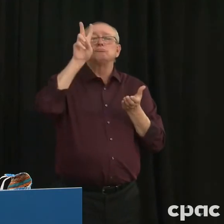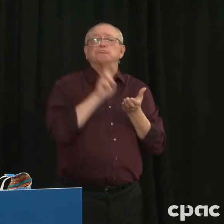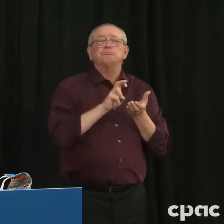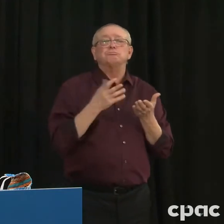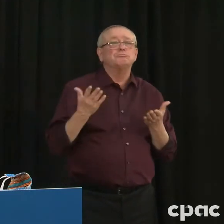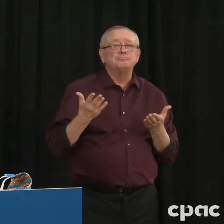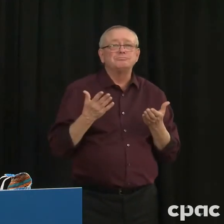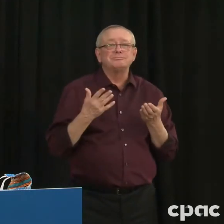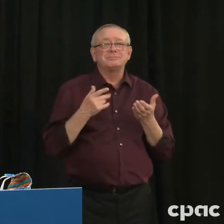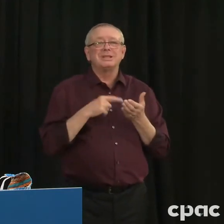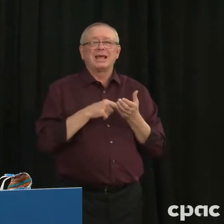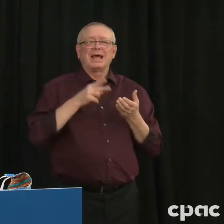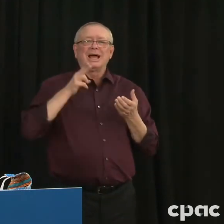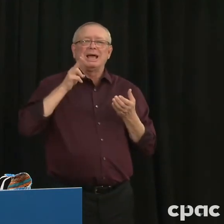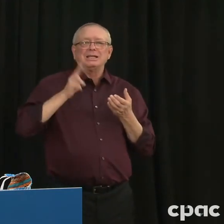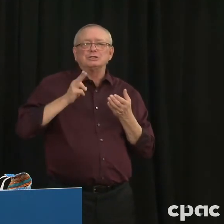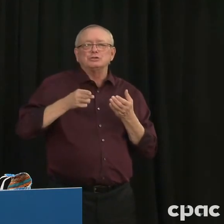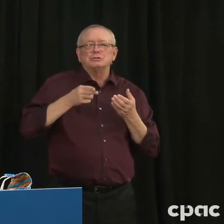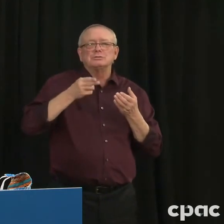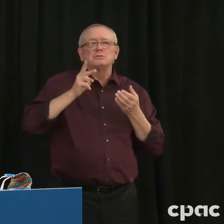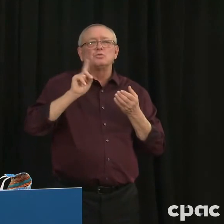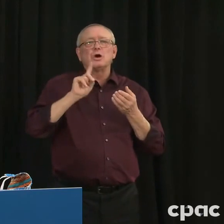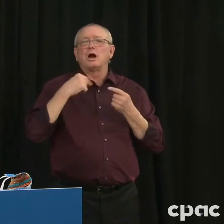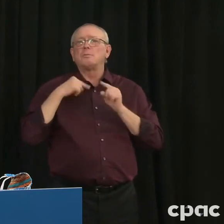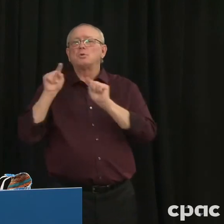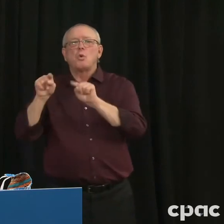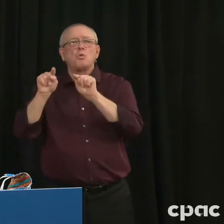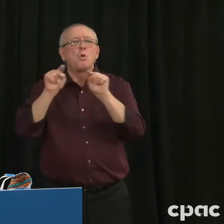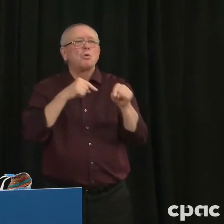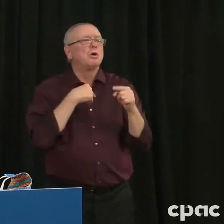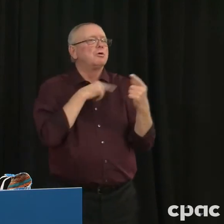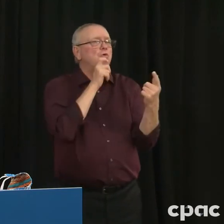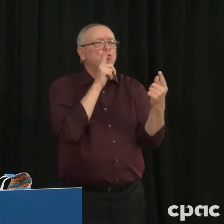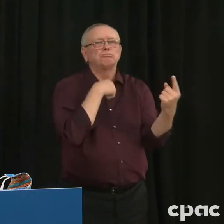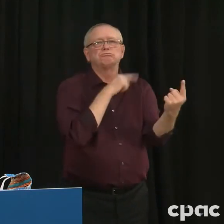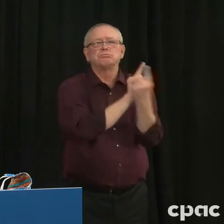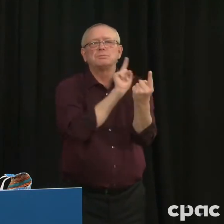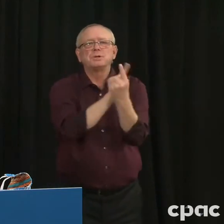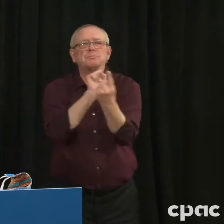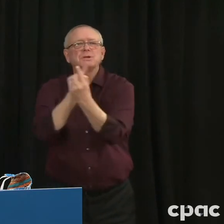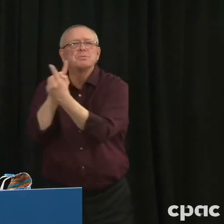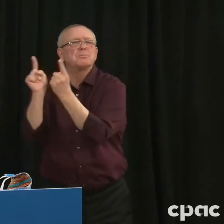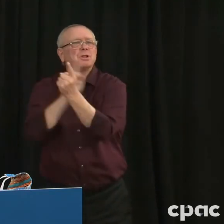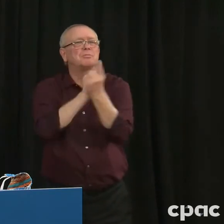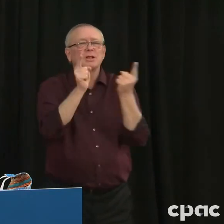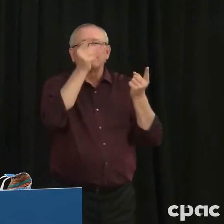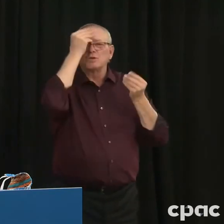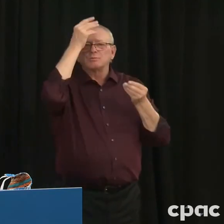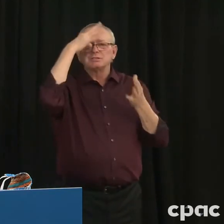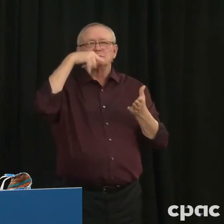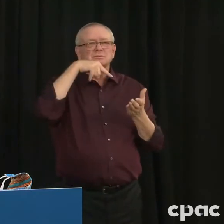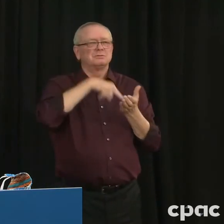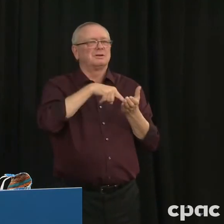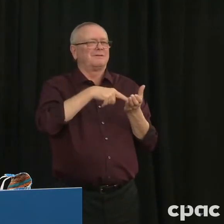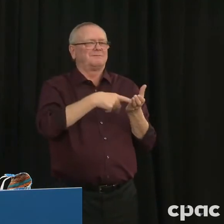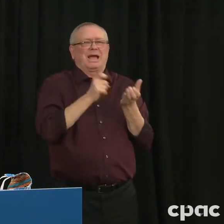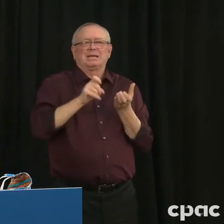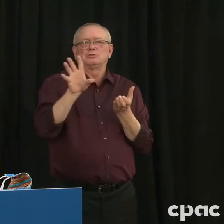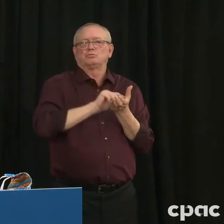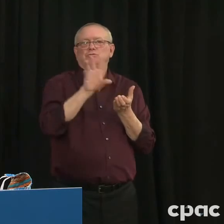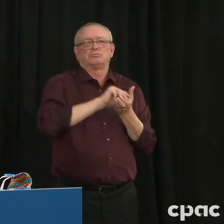that volume of time that it takes to work through getting that narrative history from someone that the contact tracers, unfortunately right